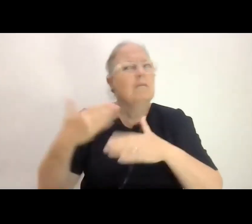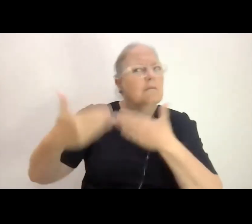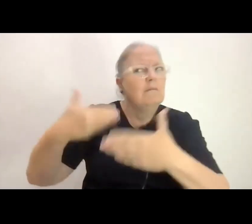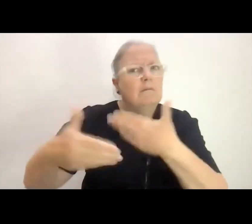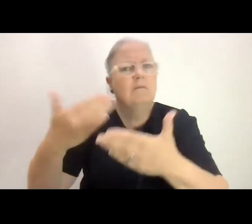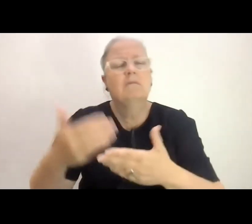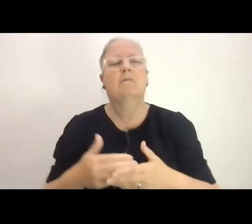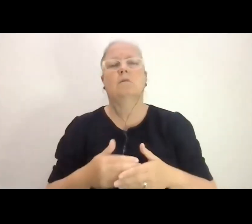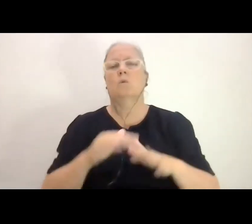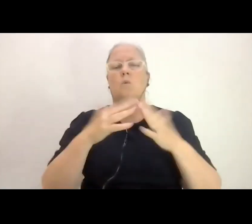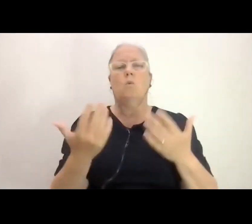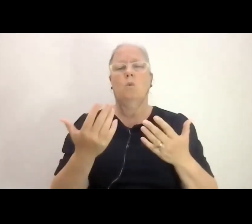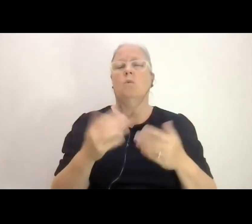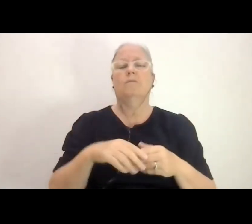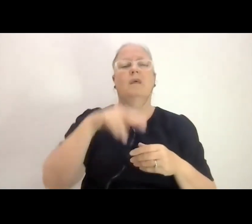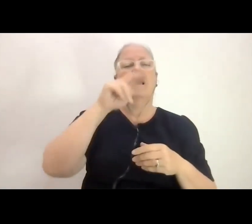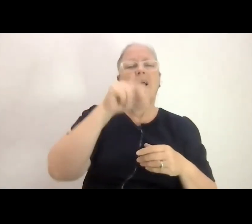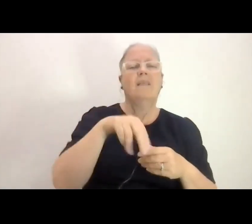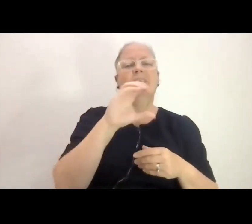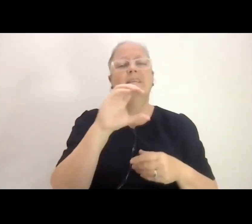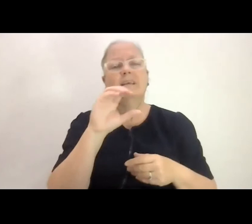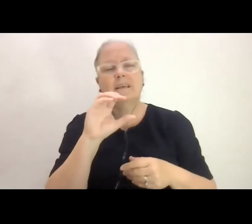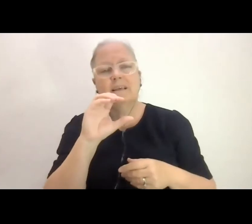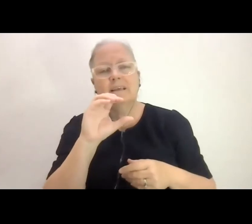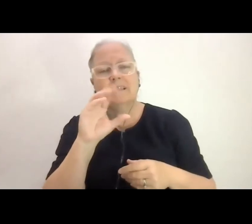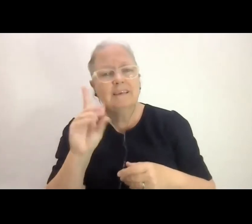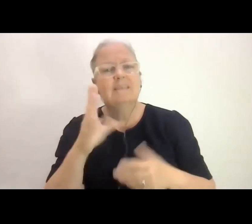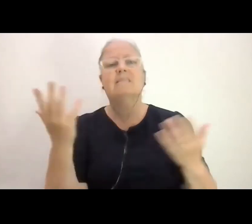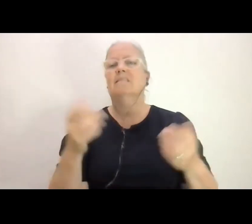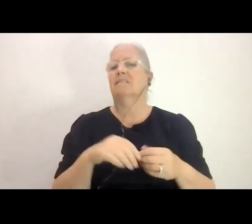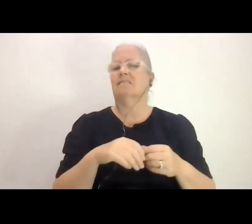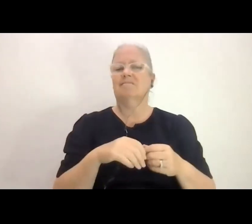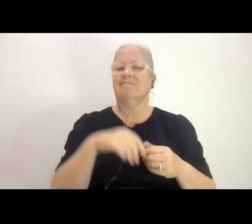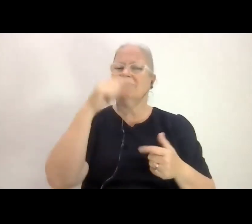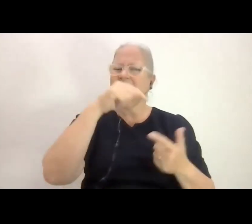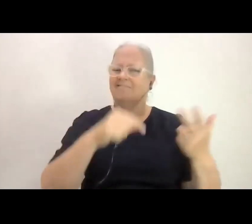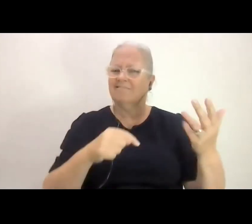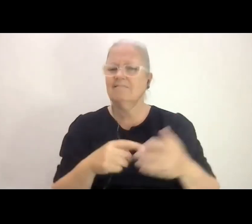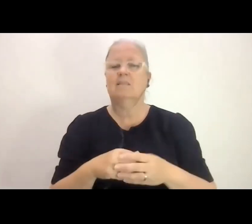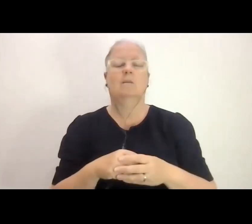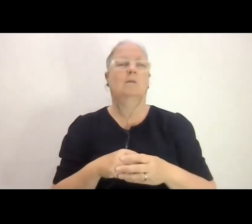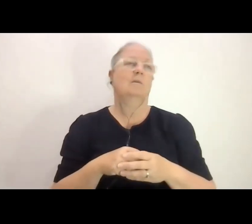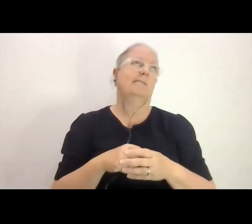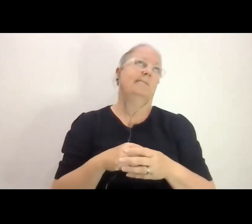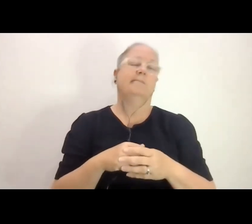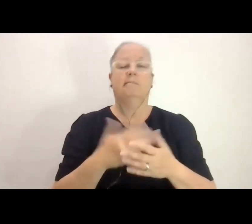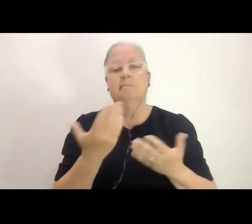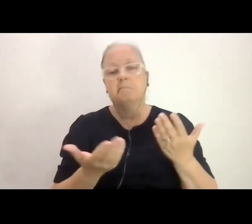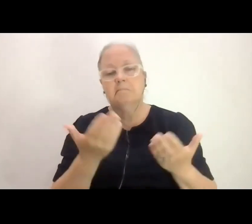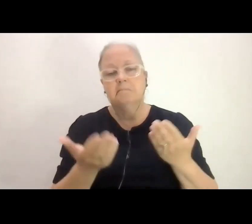diseases like diabetes and hypertension, and maybe to some